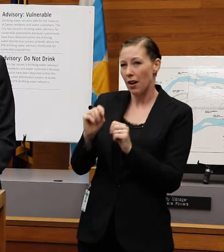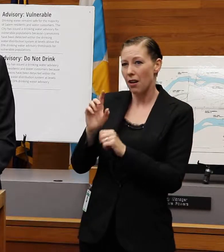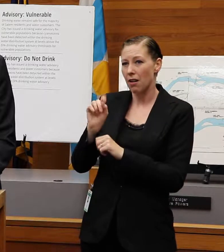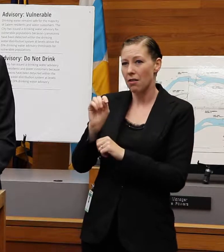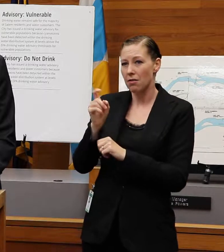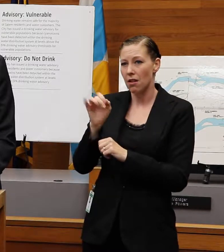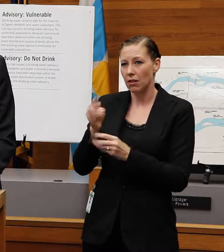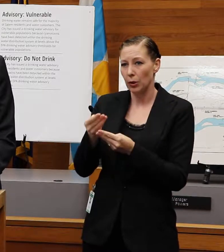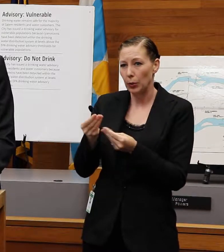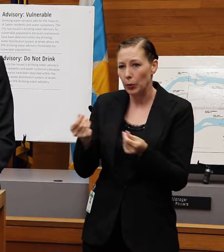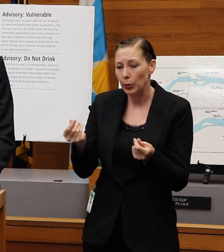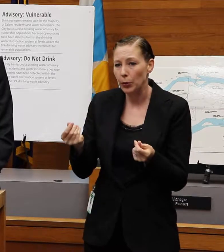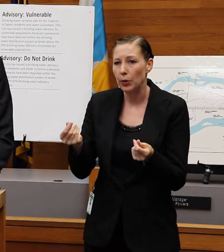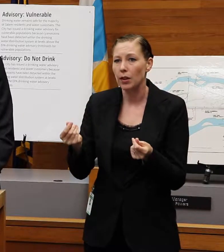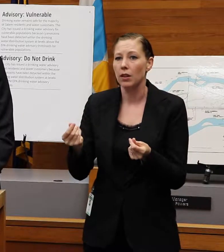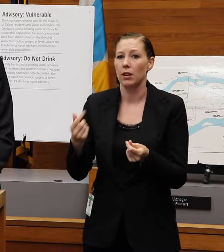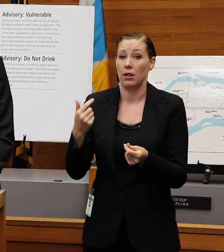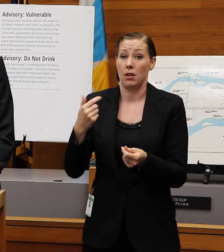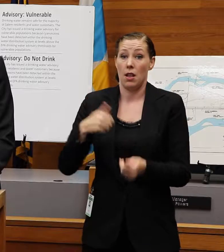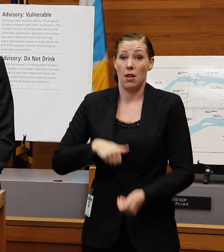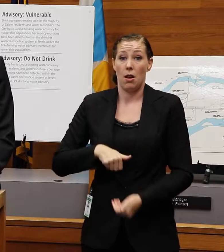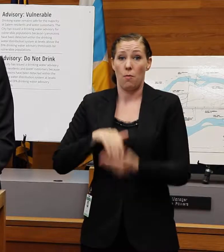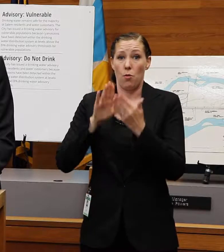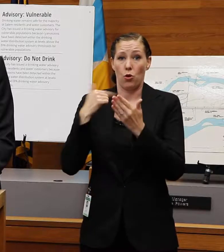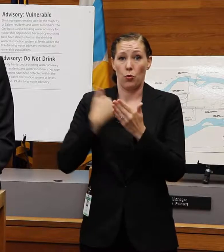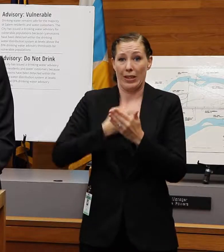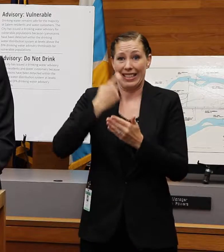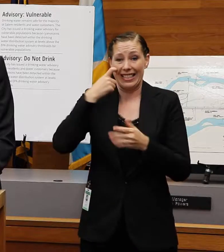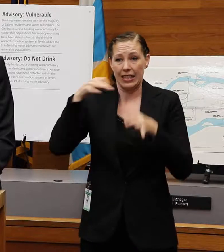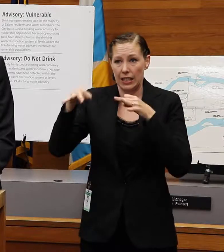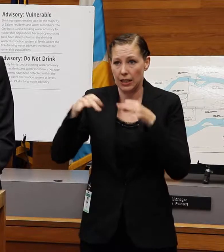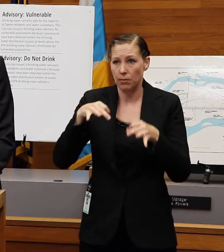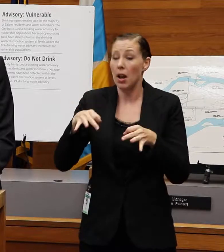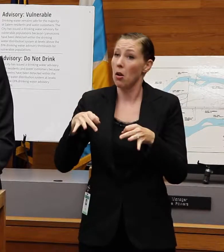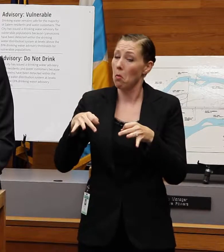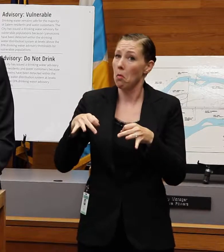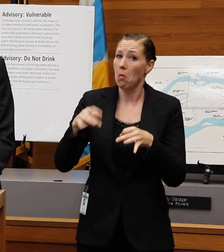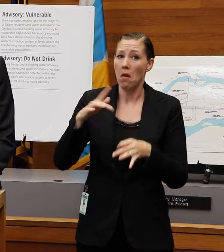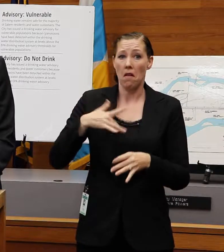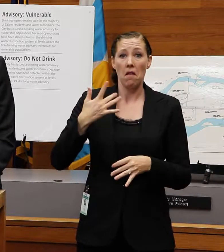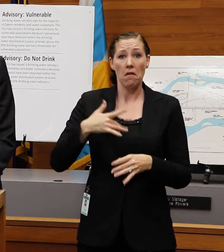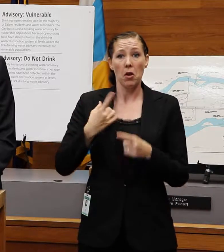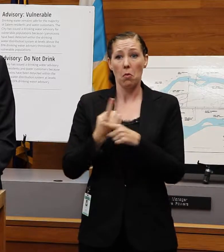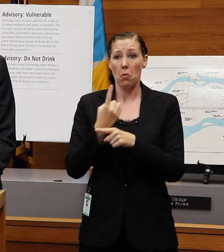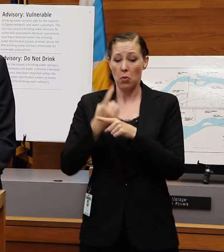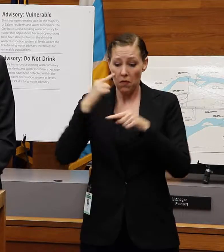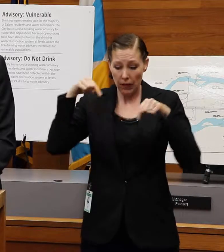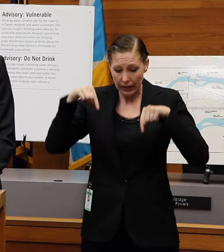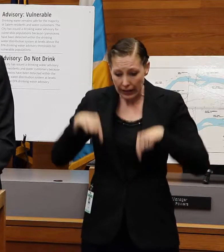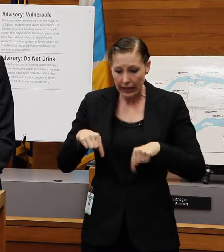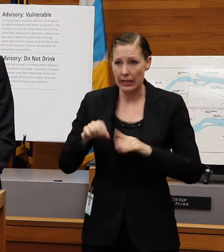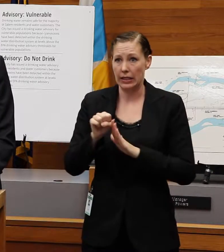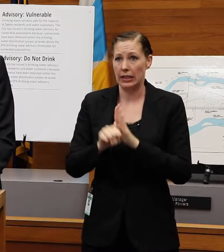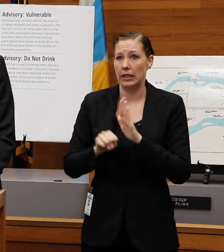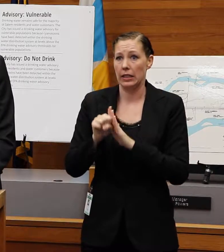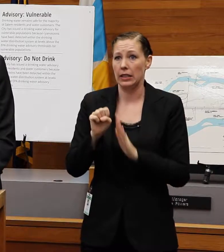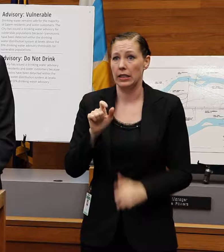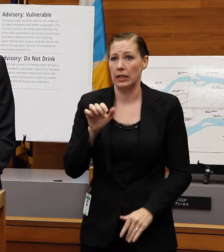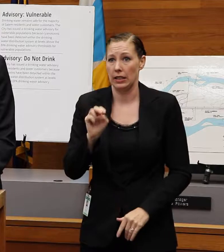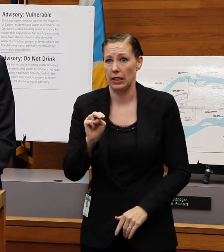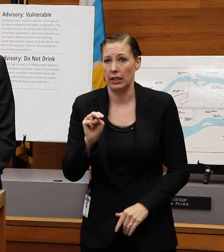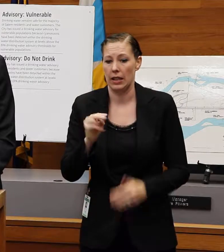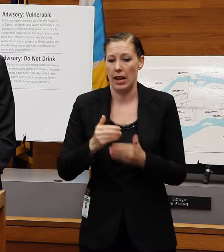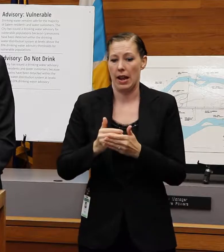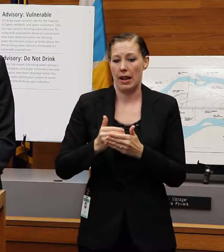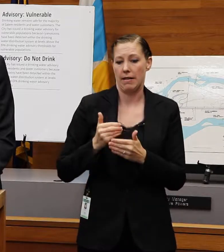The approach that was just shared with you is a viable approach for this algae season and for